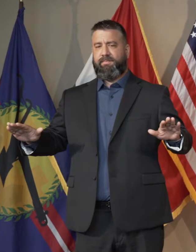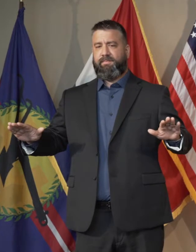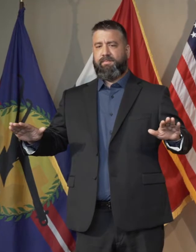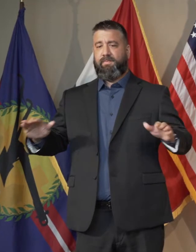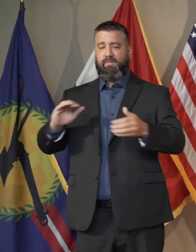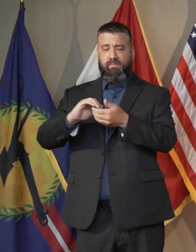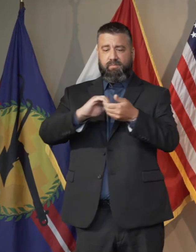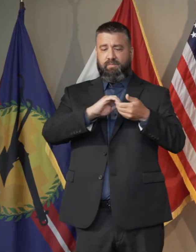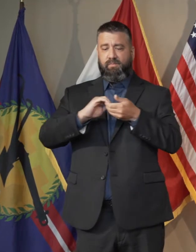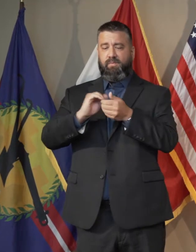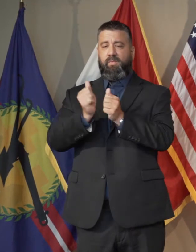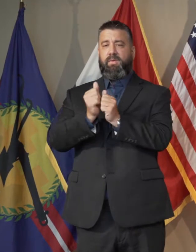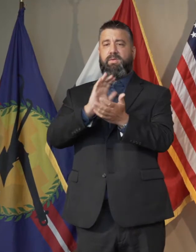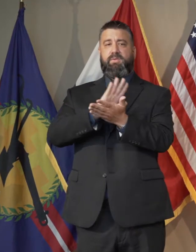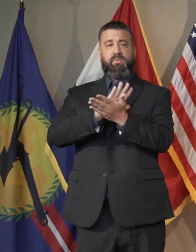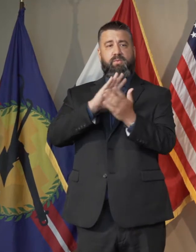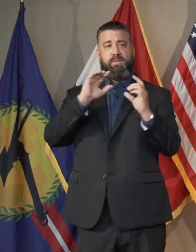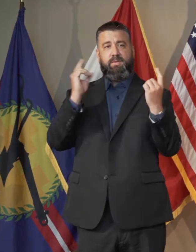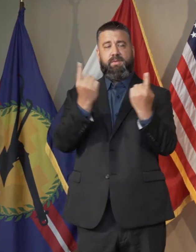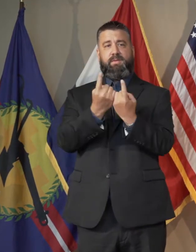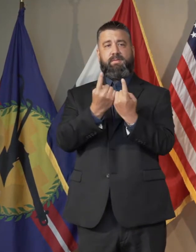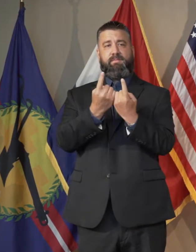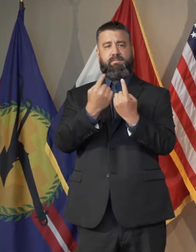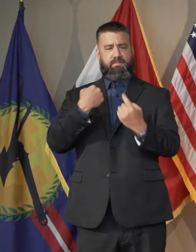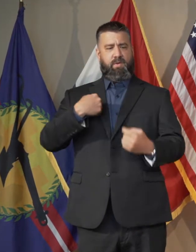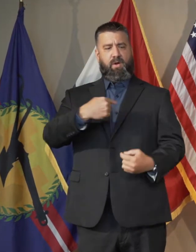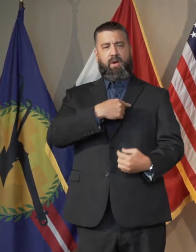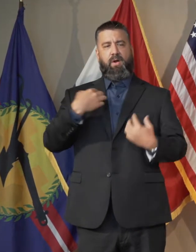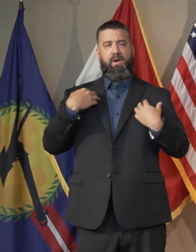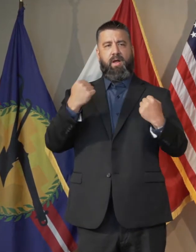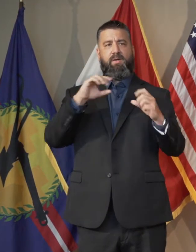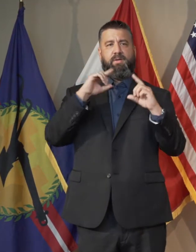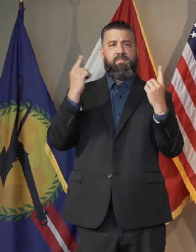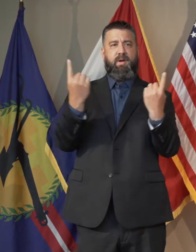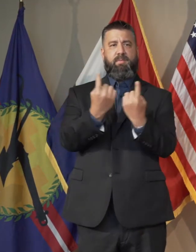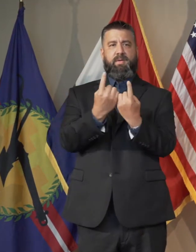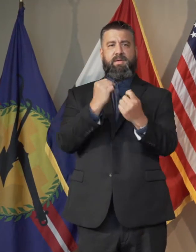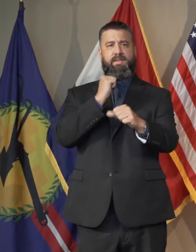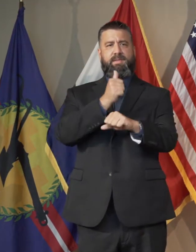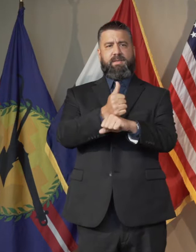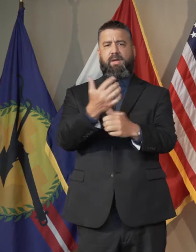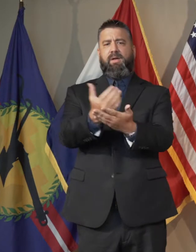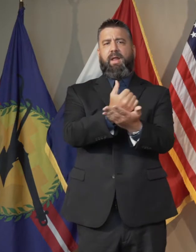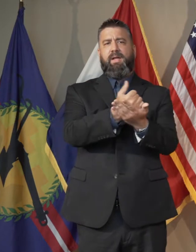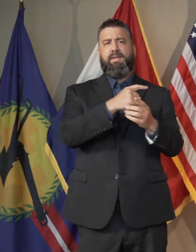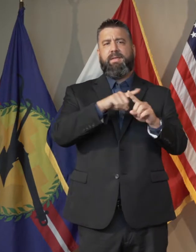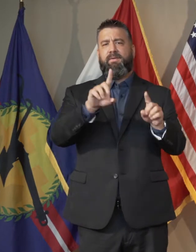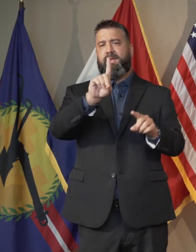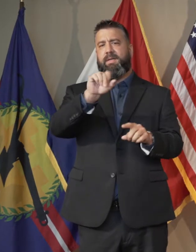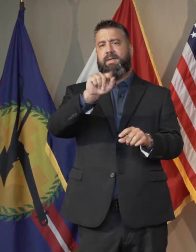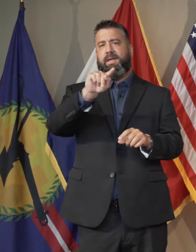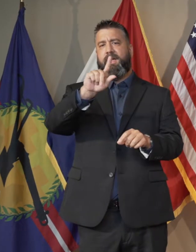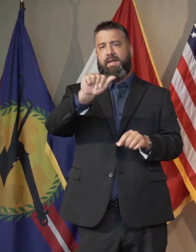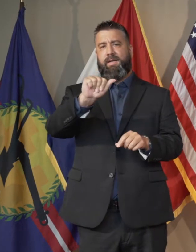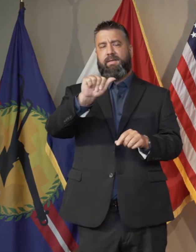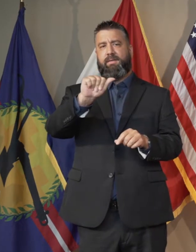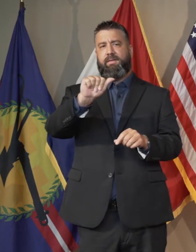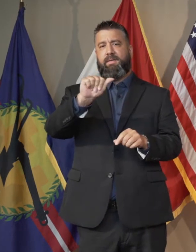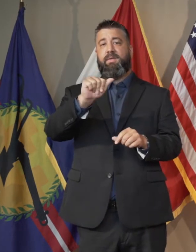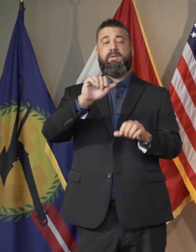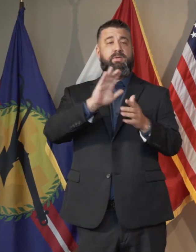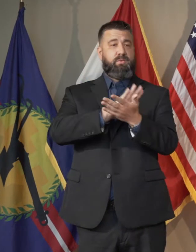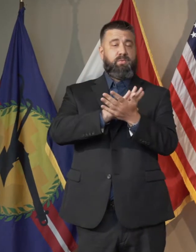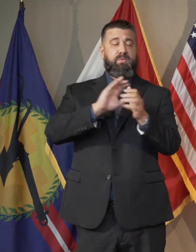health department has been assembling data points for districts and private schools to use as they work towards a return